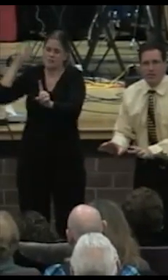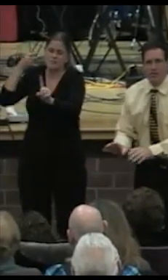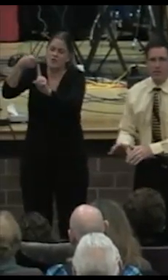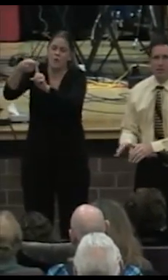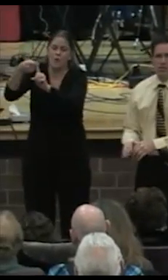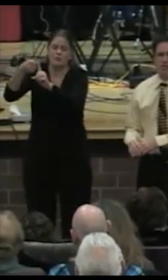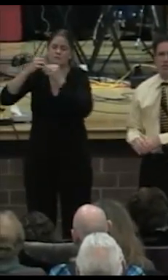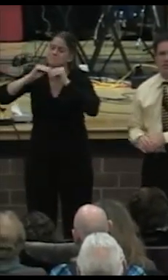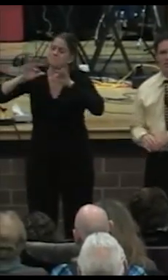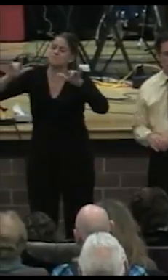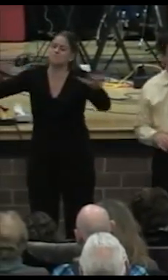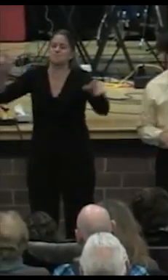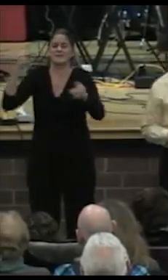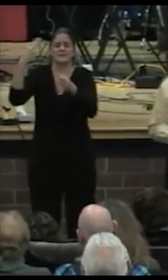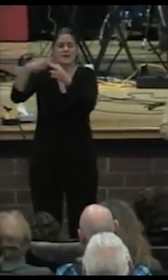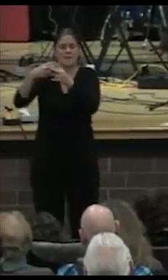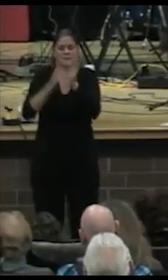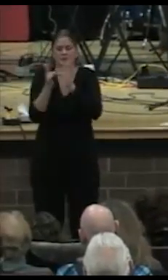house?